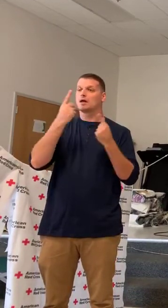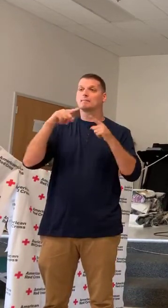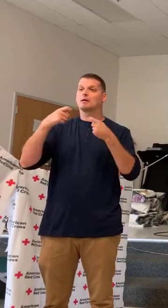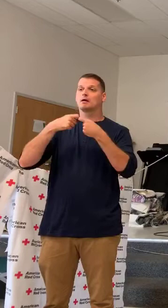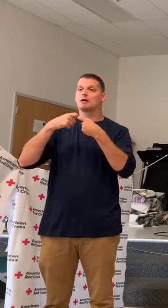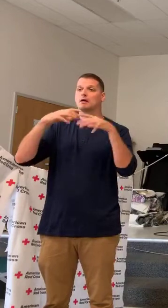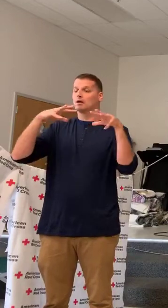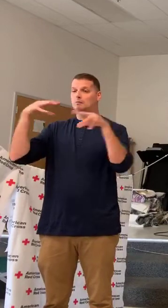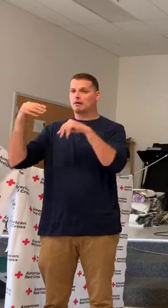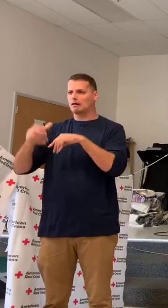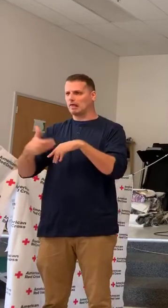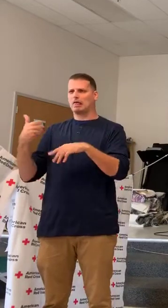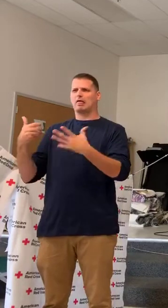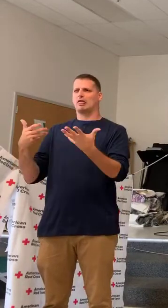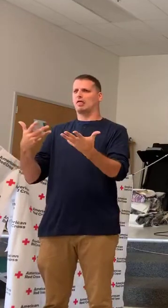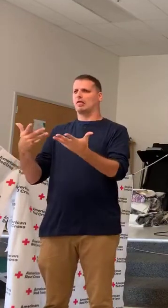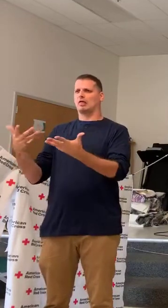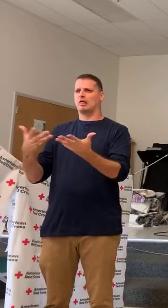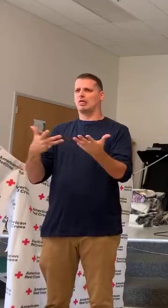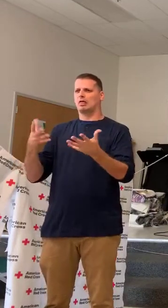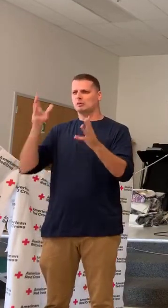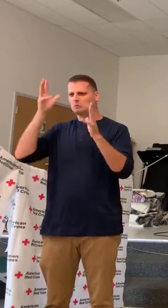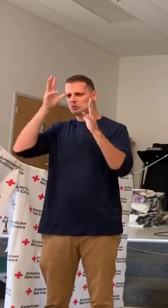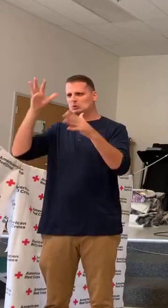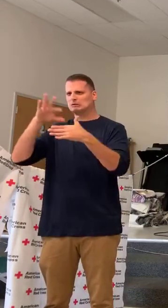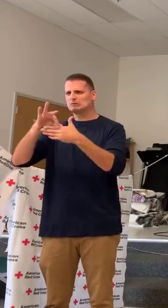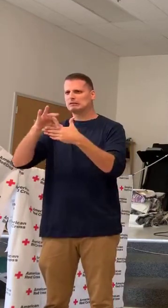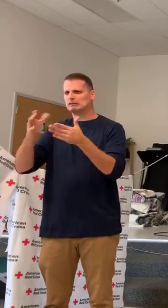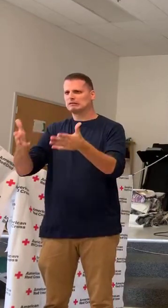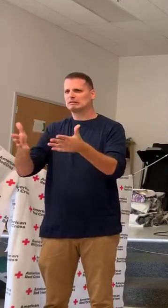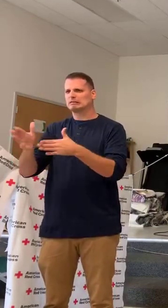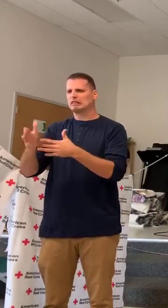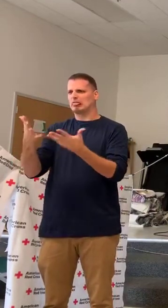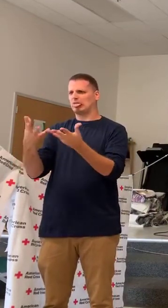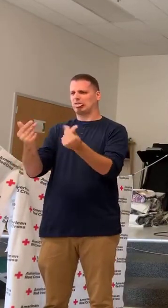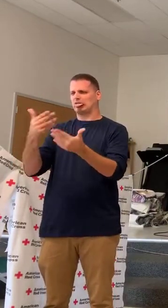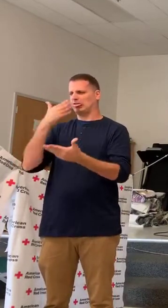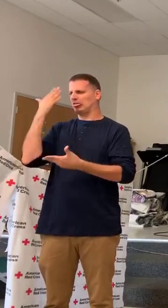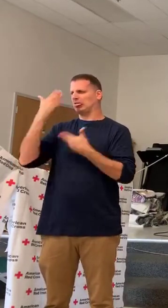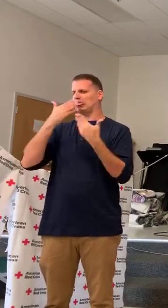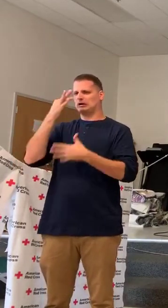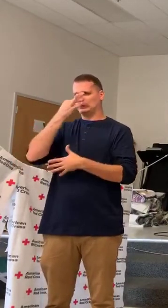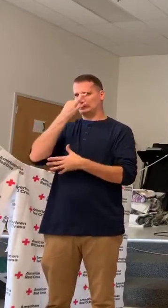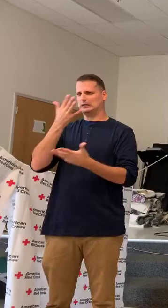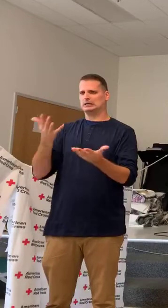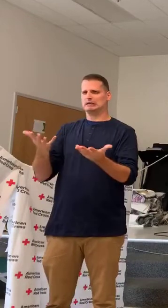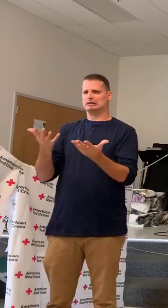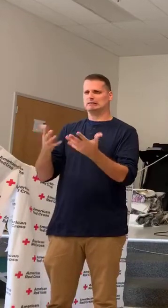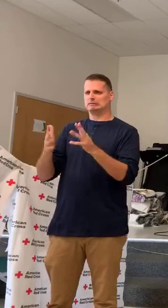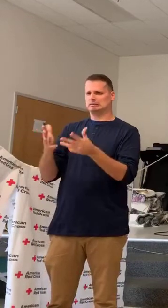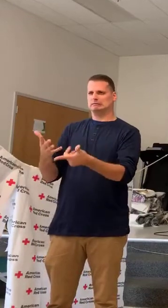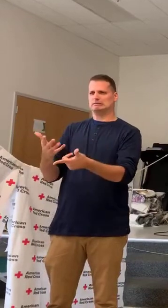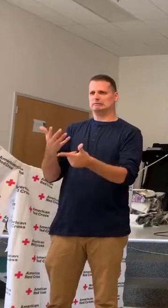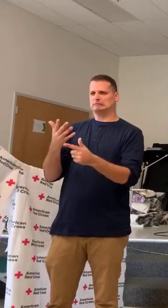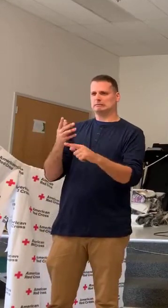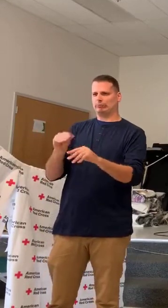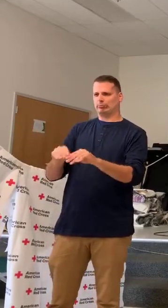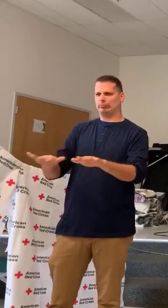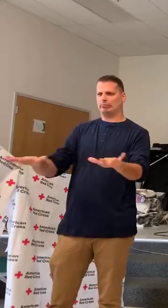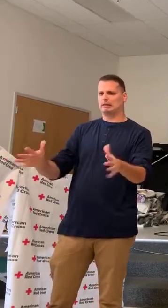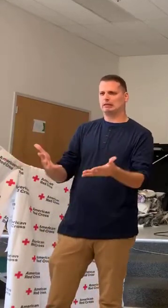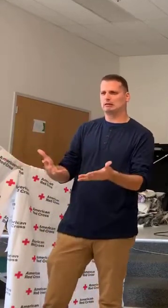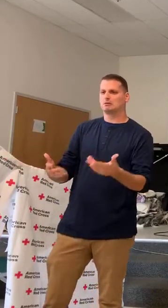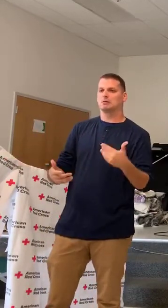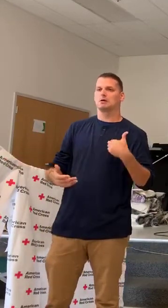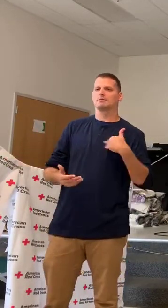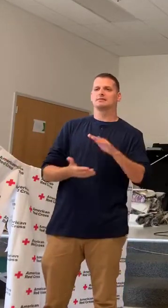tens of thousands of dollars of your game in there. But now it's toxic if it's melted or and gone bad, right? So these cleanup kits are